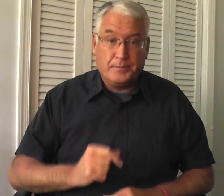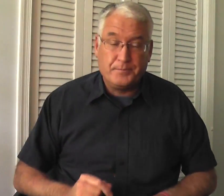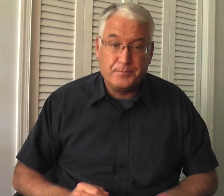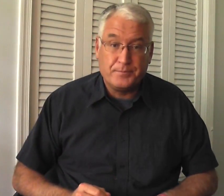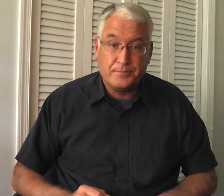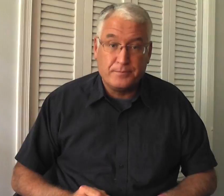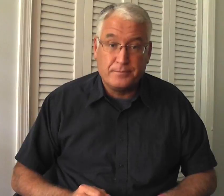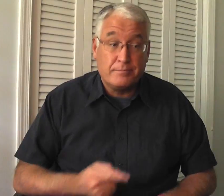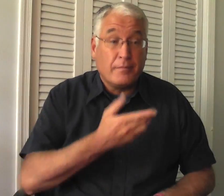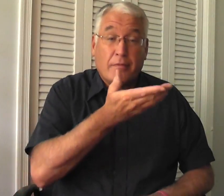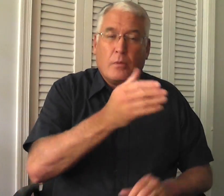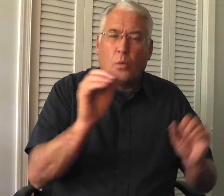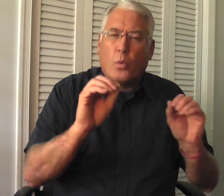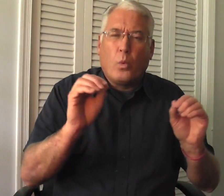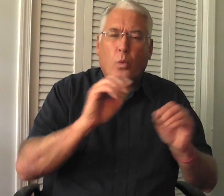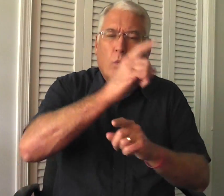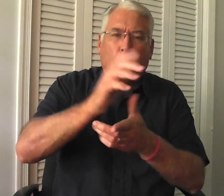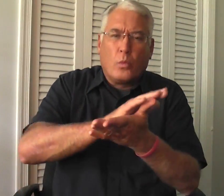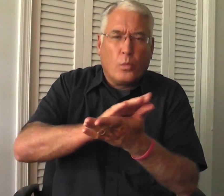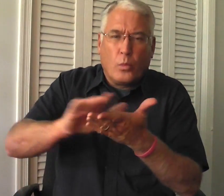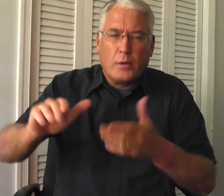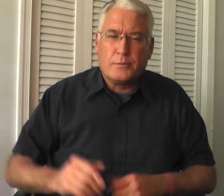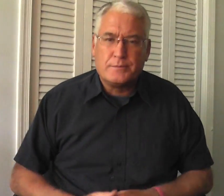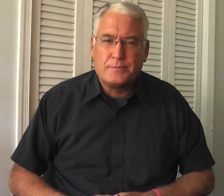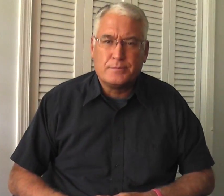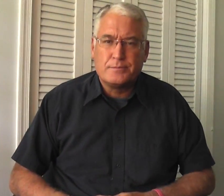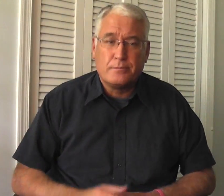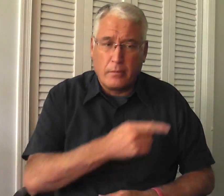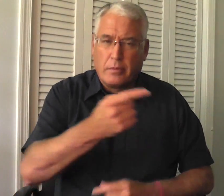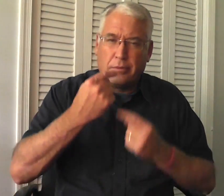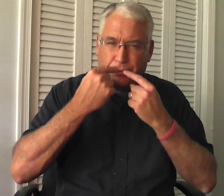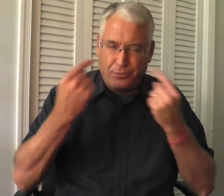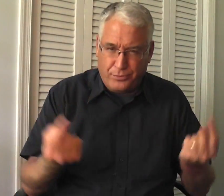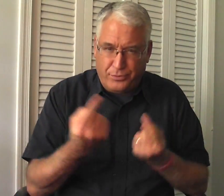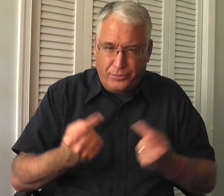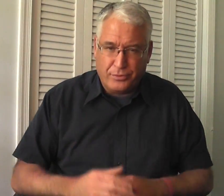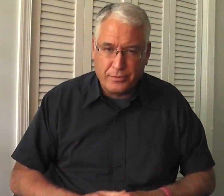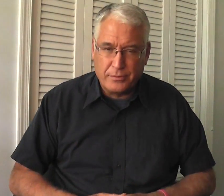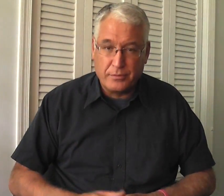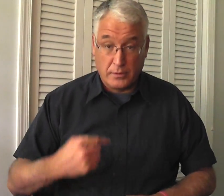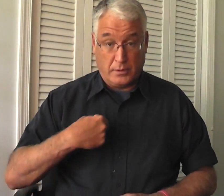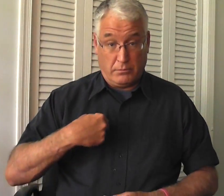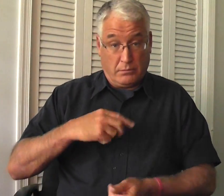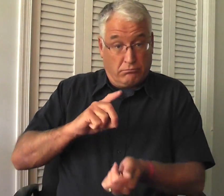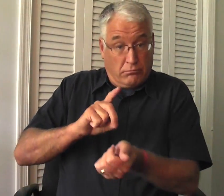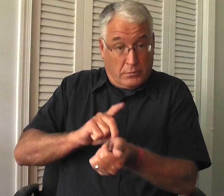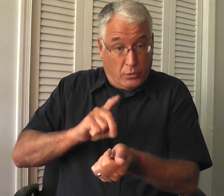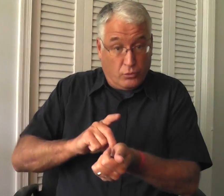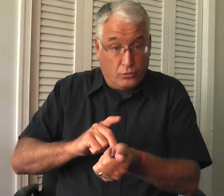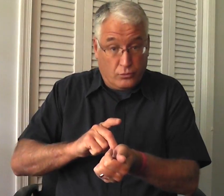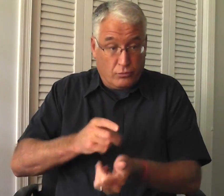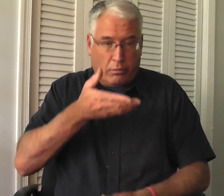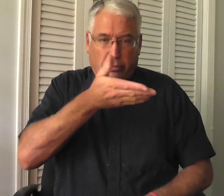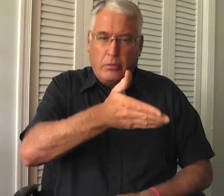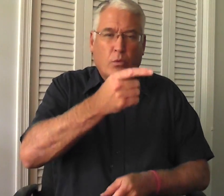My business is with them. There's no one holy. All have sinned. I